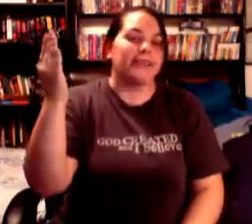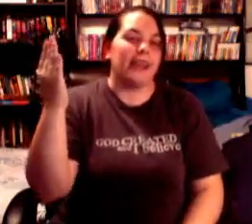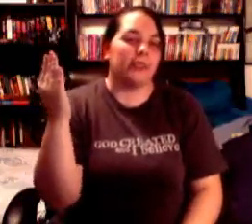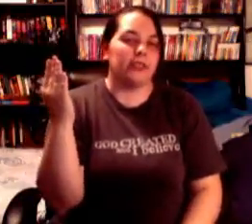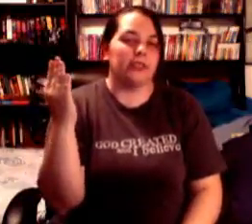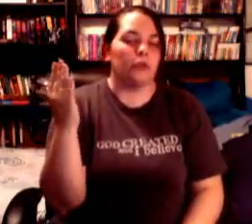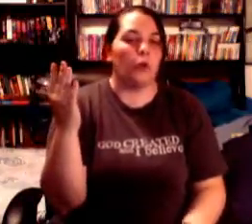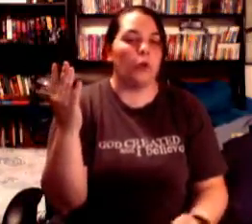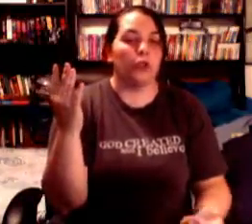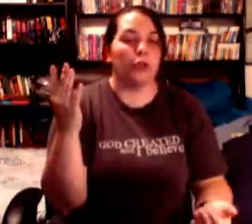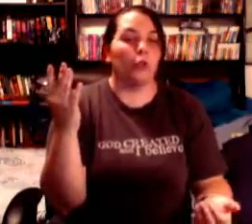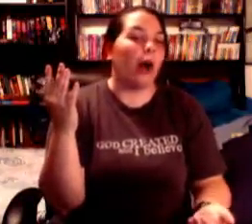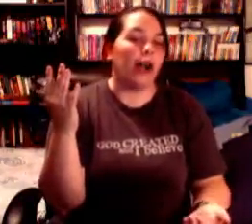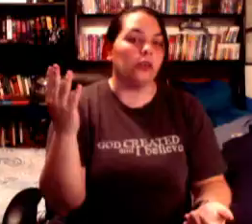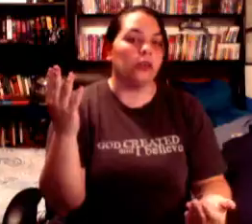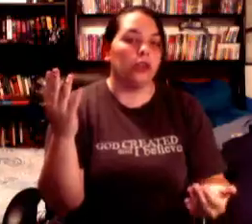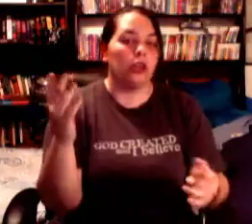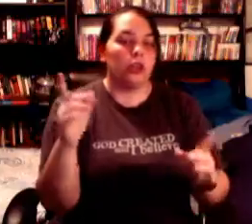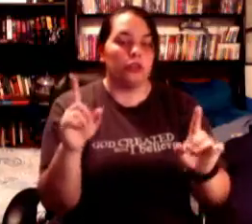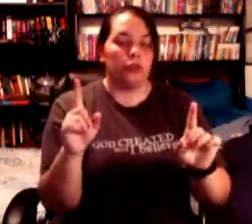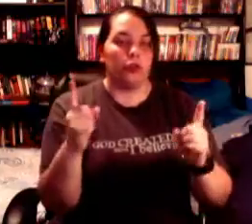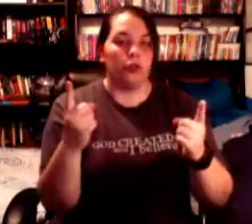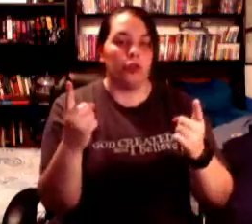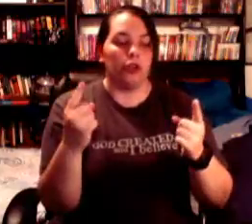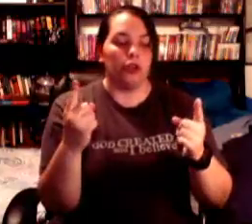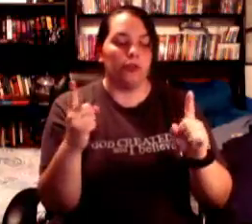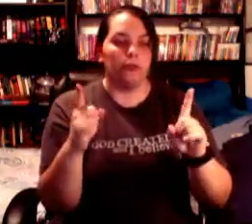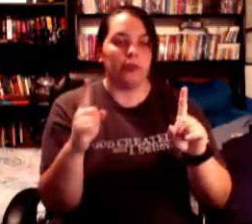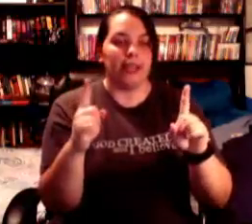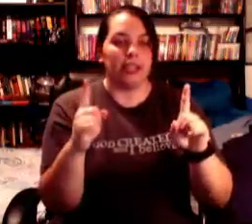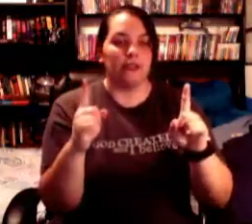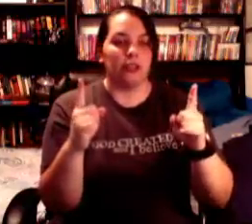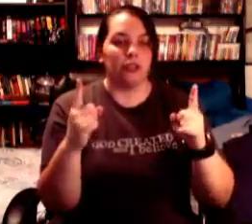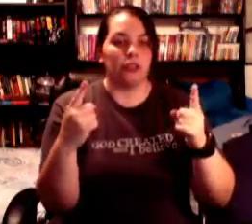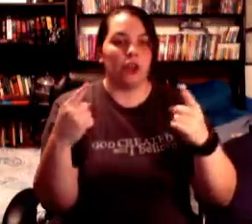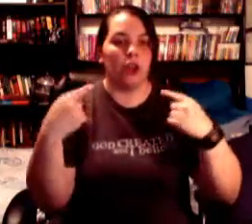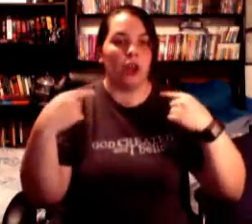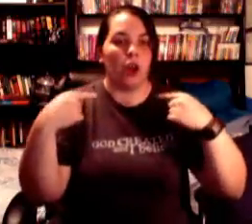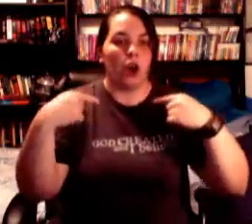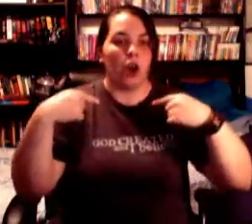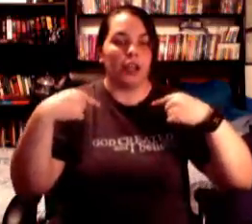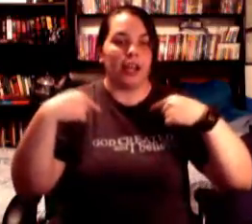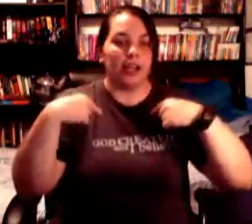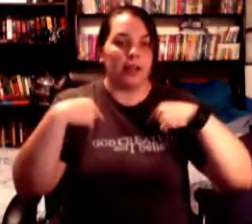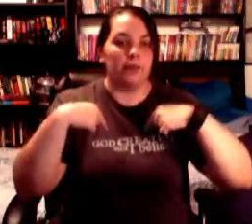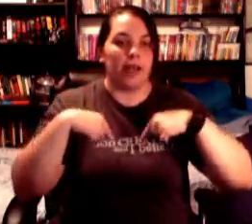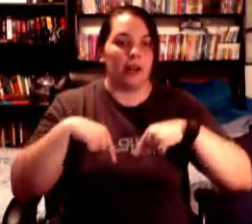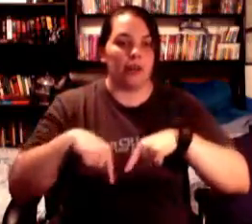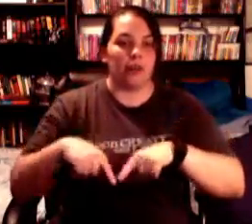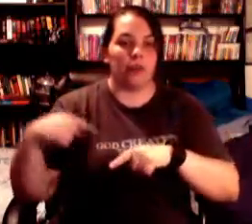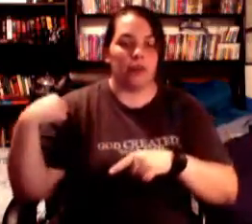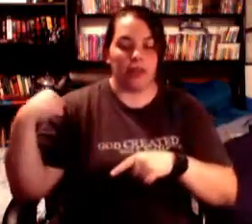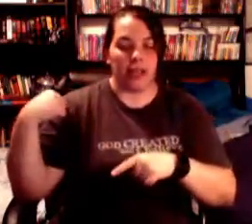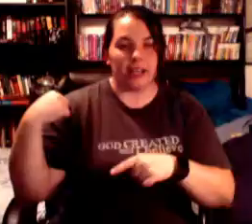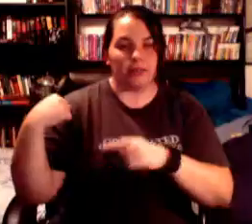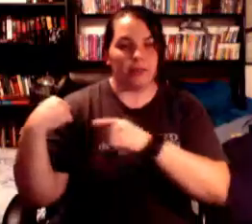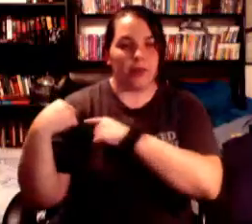as thousands. Well, we're going to do while. So your index fingers are going to kind of come down. It can start from